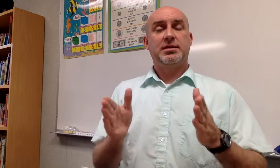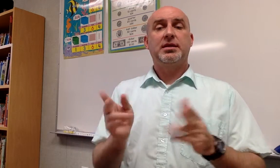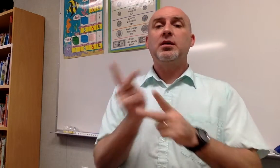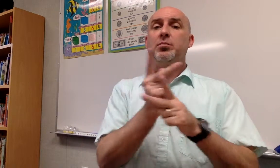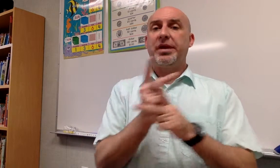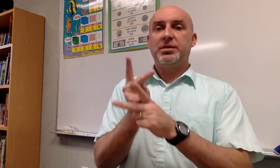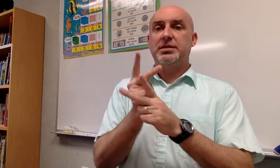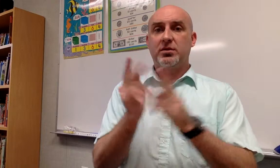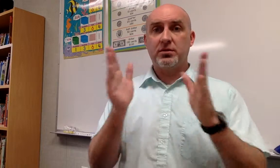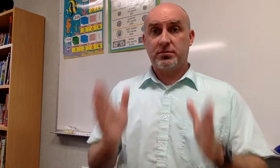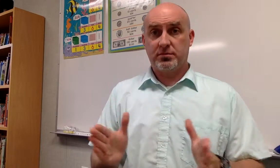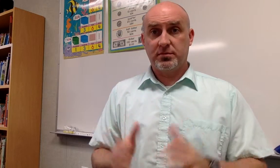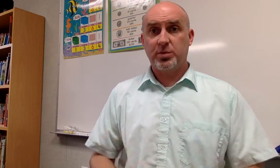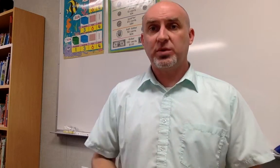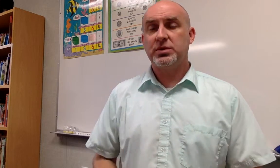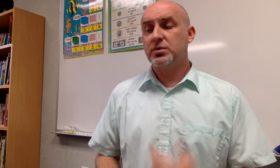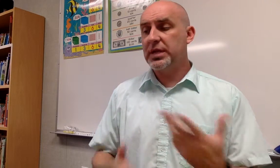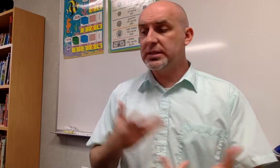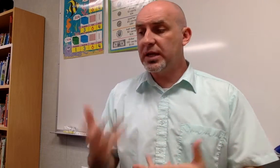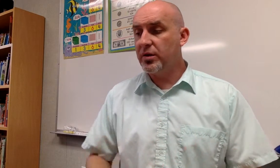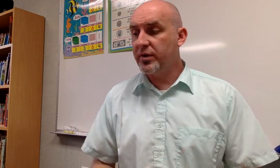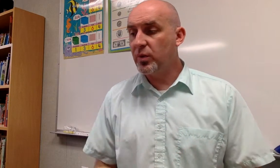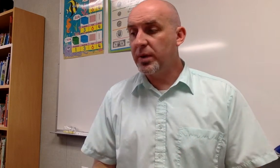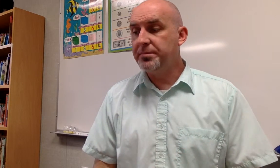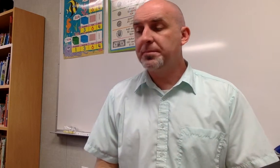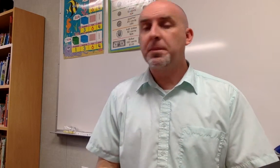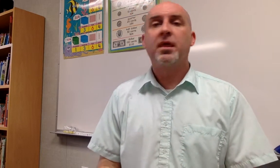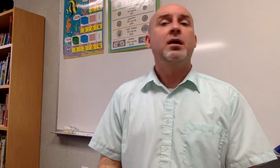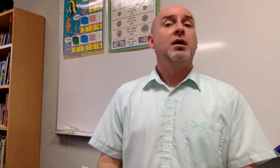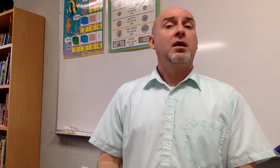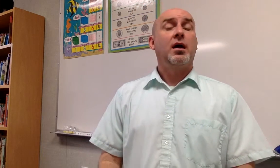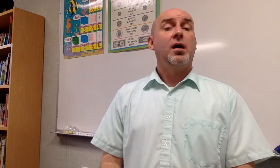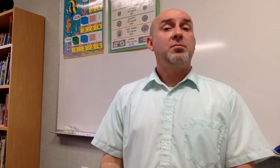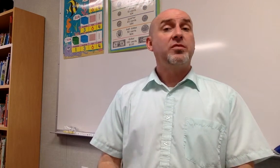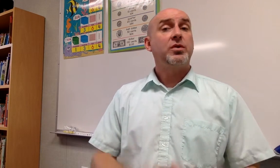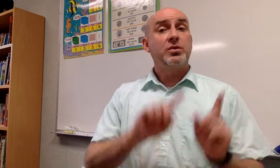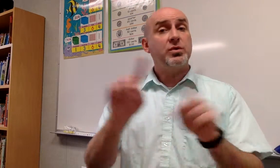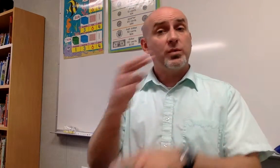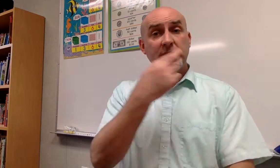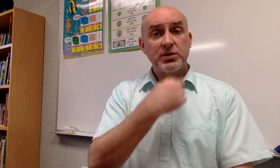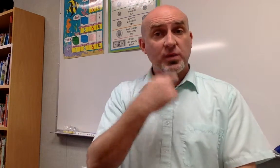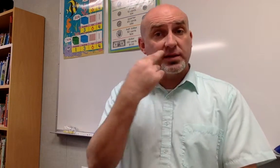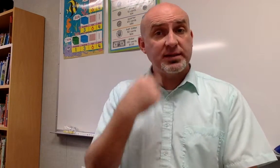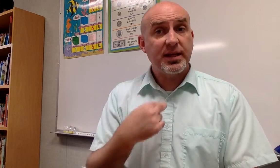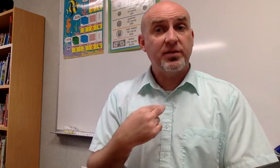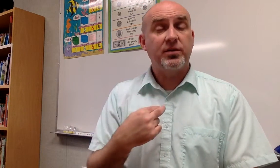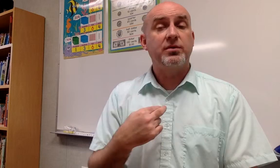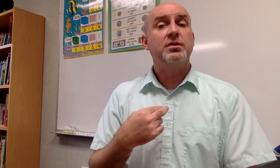the babysitter, the person who takes care of everyone. If you go to a restaurant together, there's